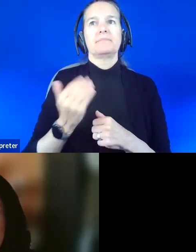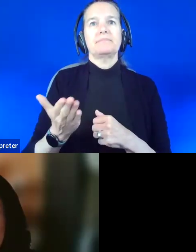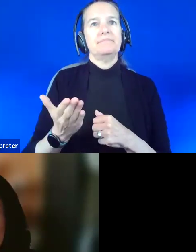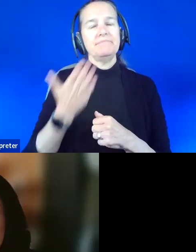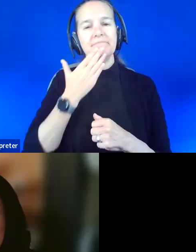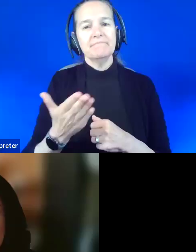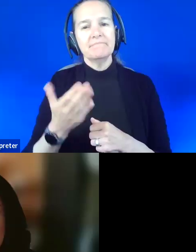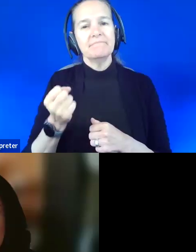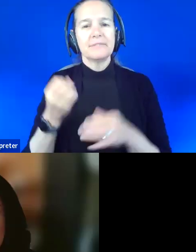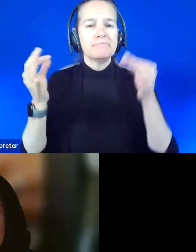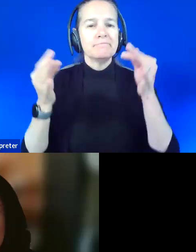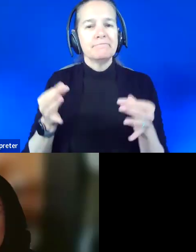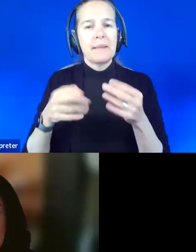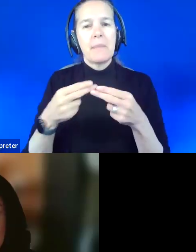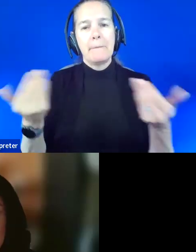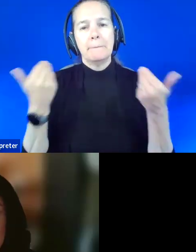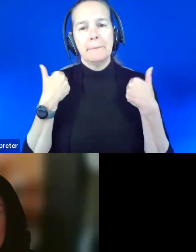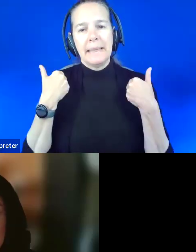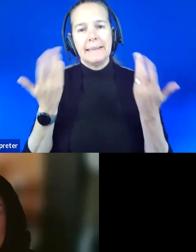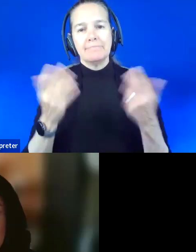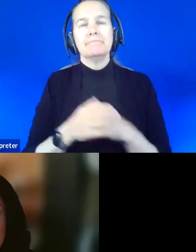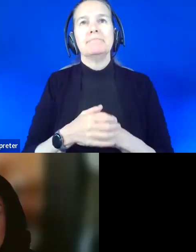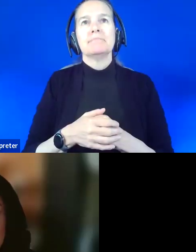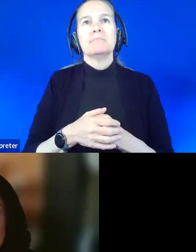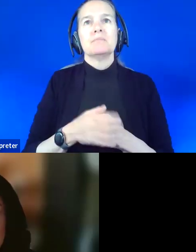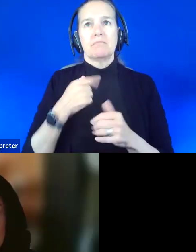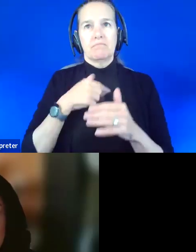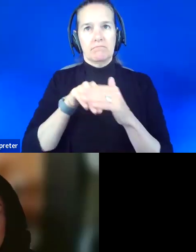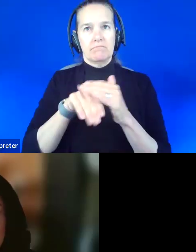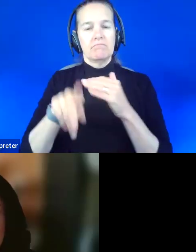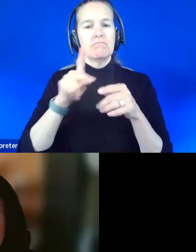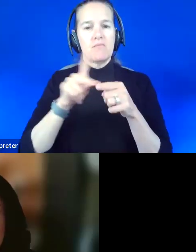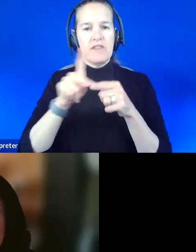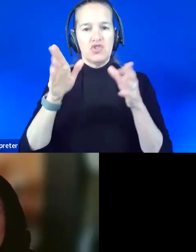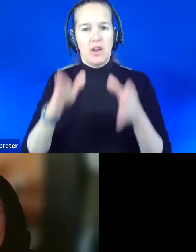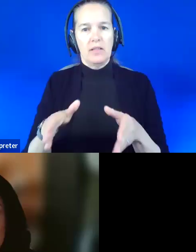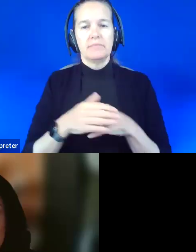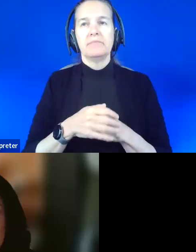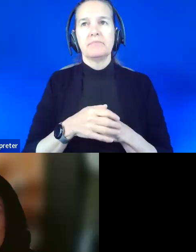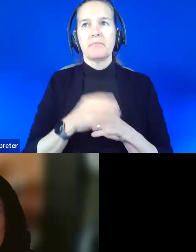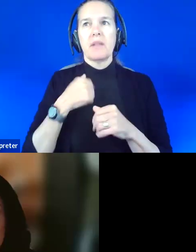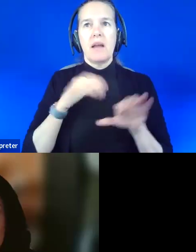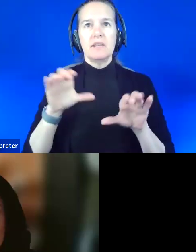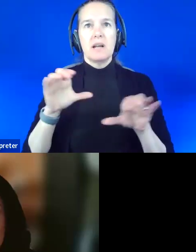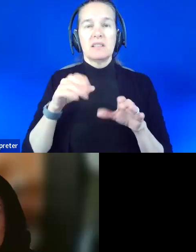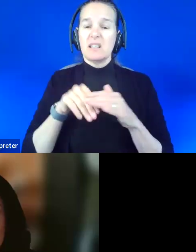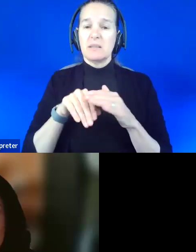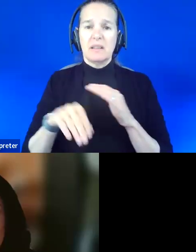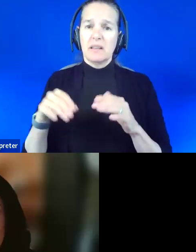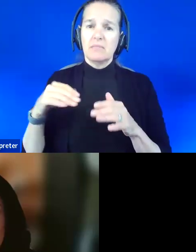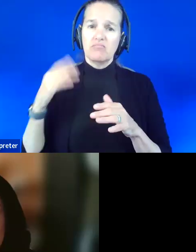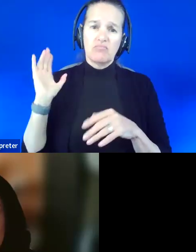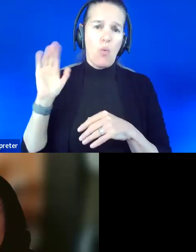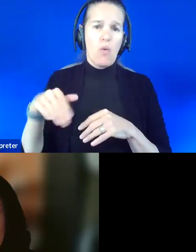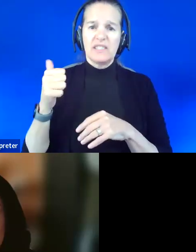Thanks. So a little bit about me. I am an accessibility professional, and I've been doing accessibility for over a decade